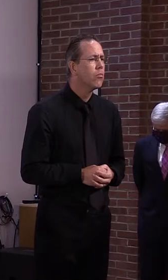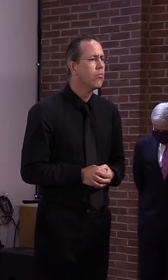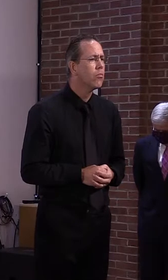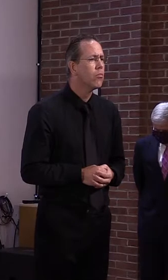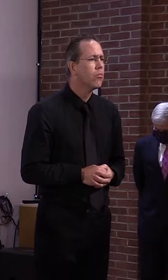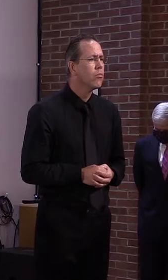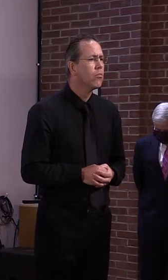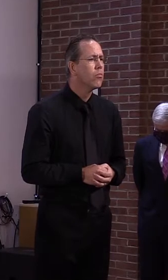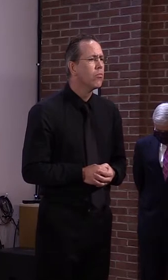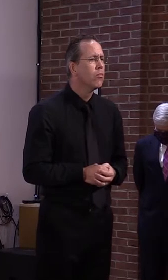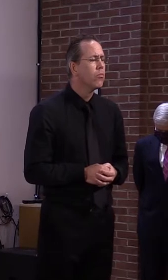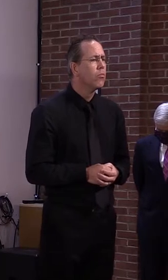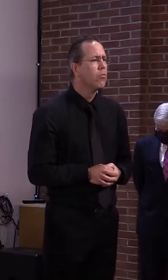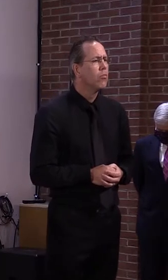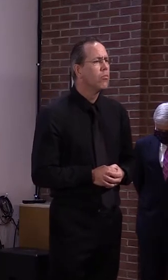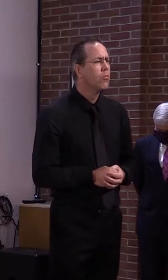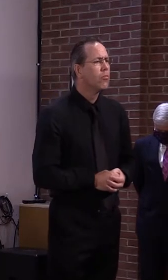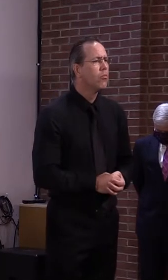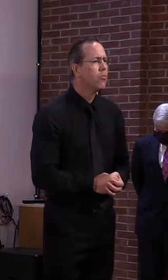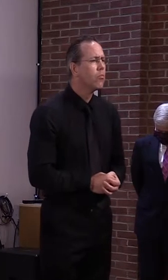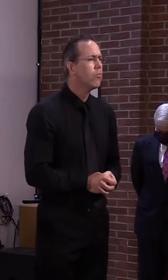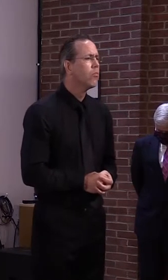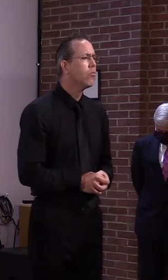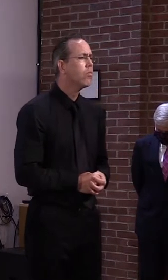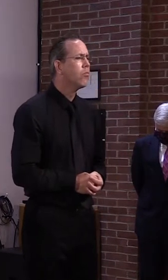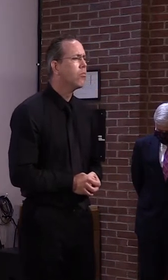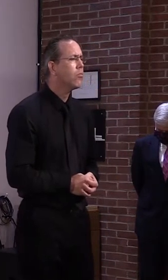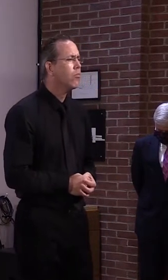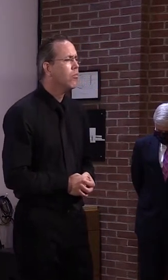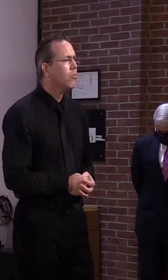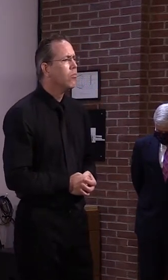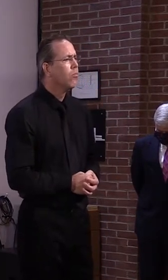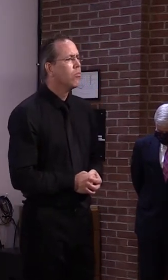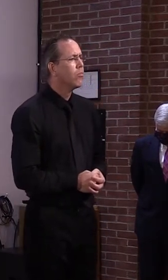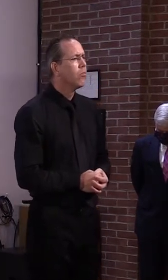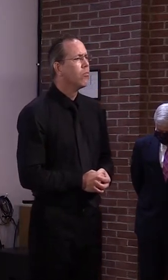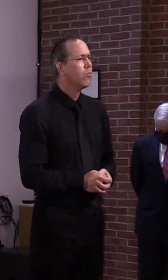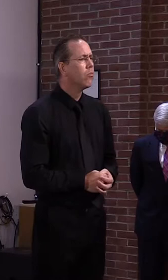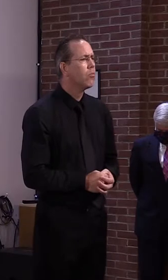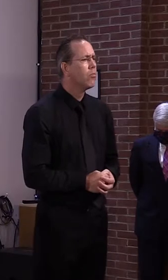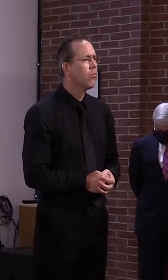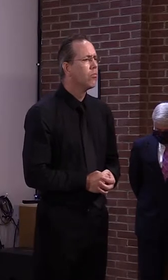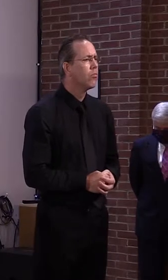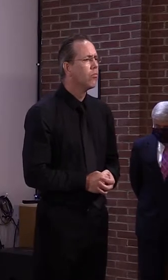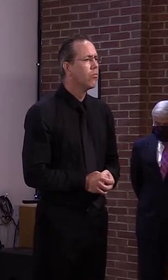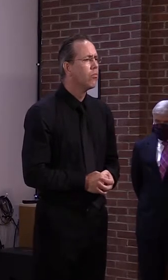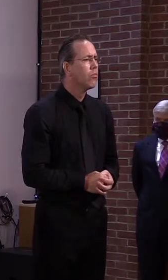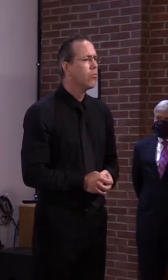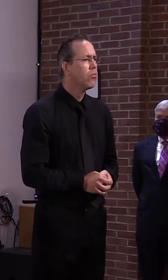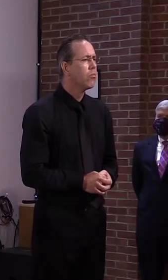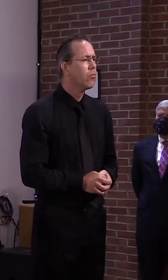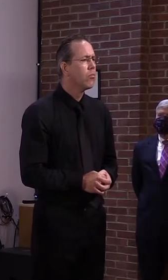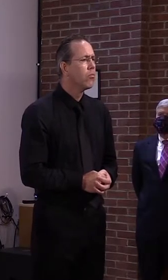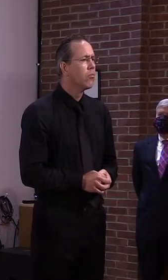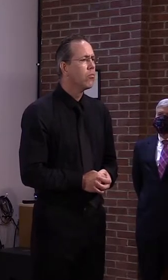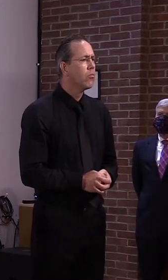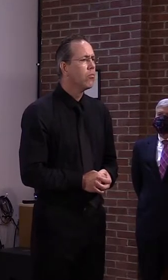So in a sense, there will probably be fewer students, but more money, and